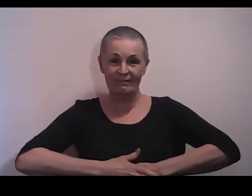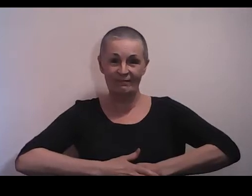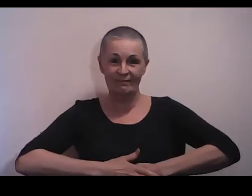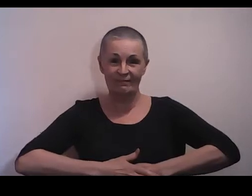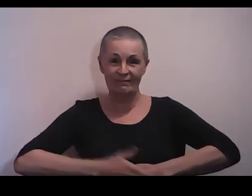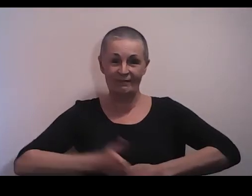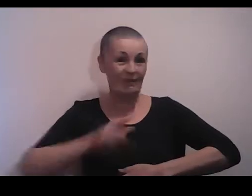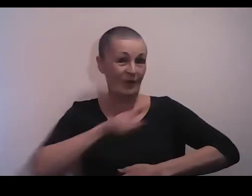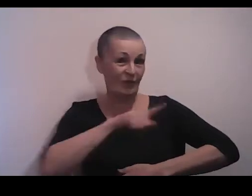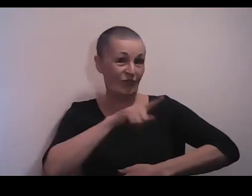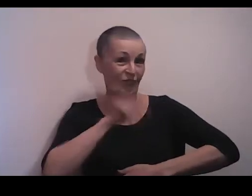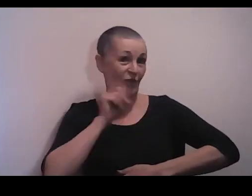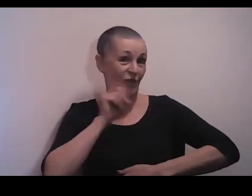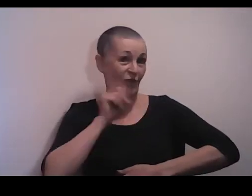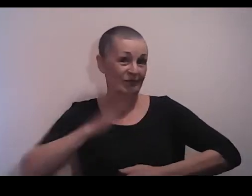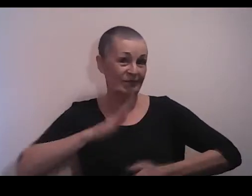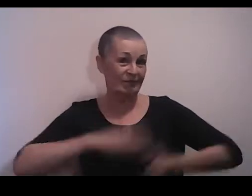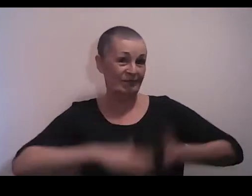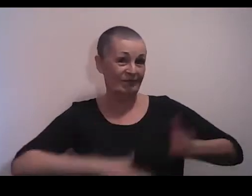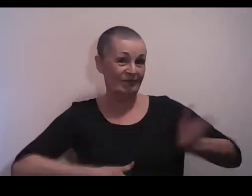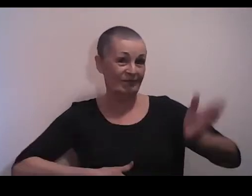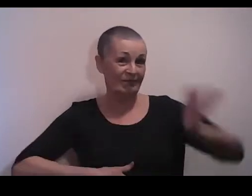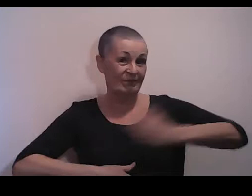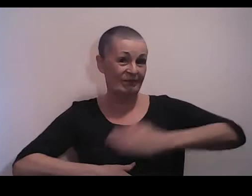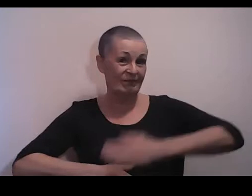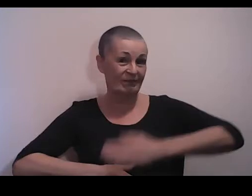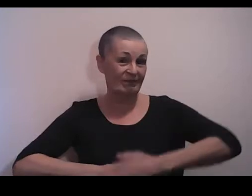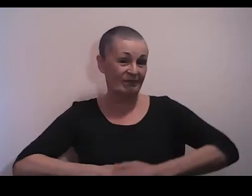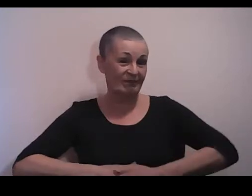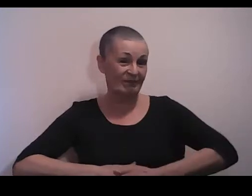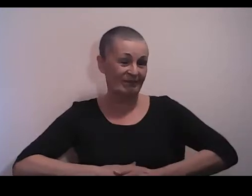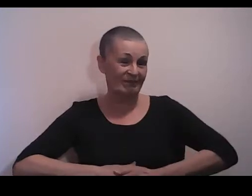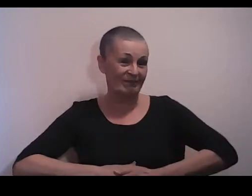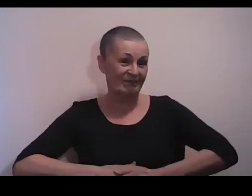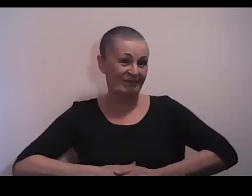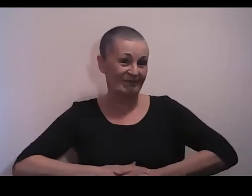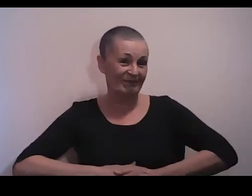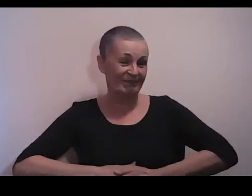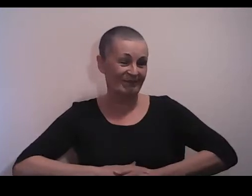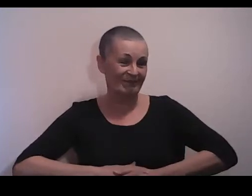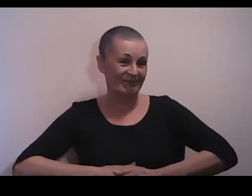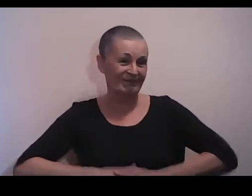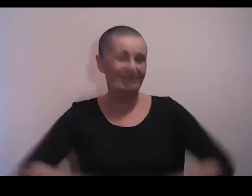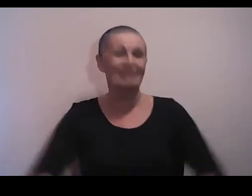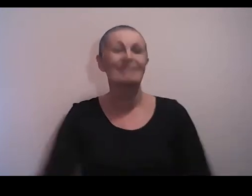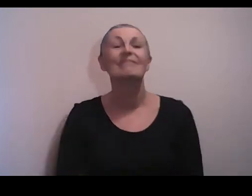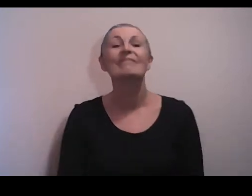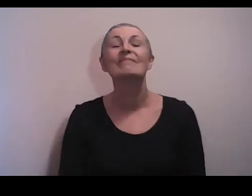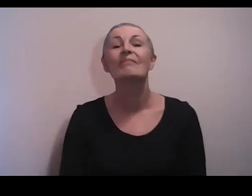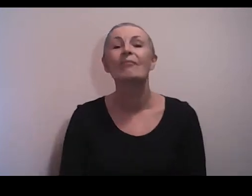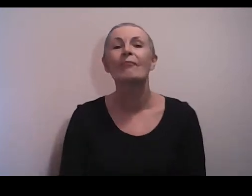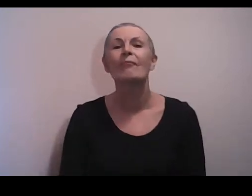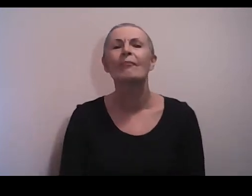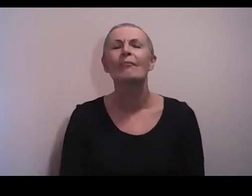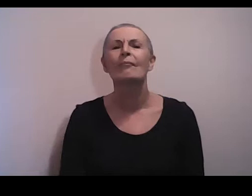So I'm a girl, I'm putting my right hand here and left hand on top. And why we put these 2